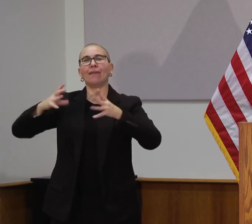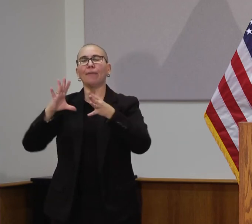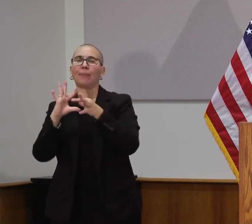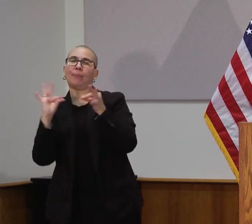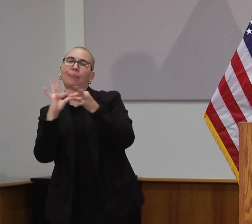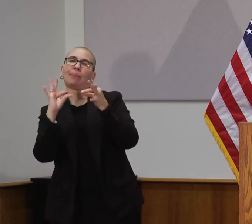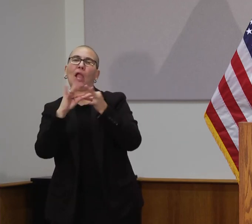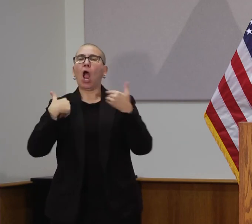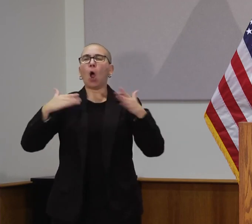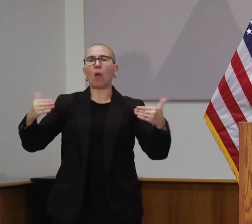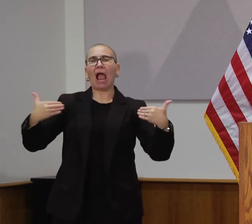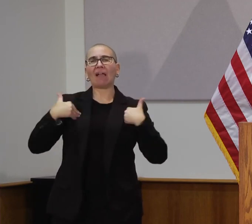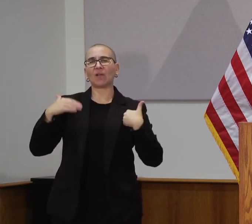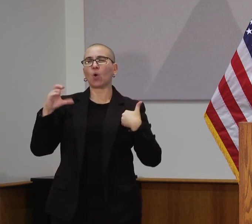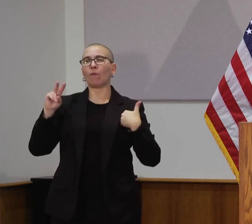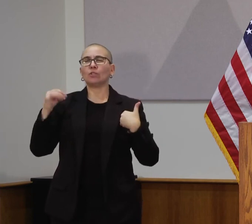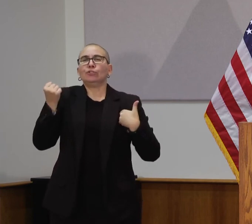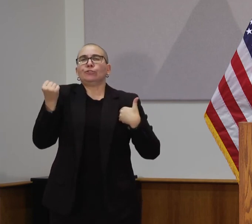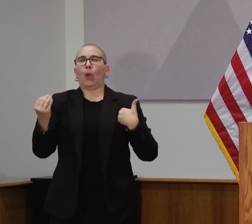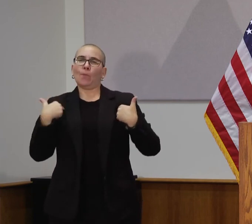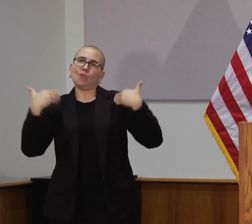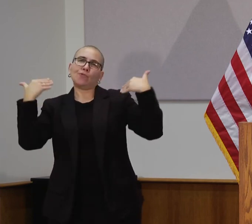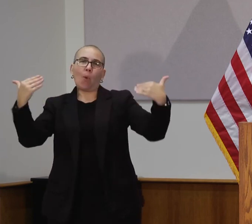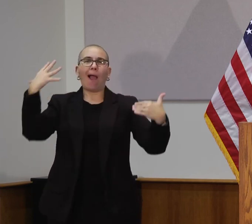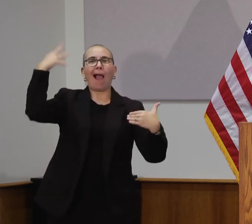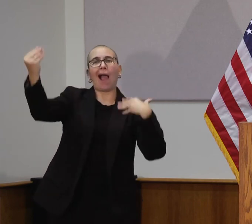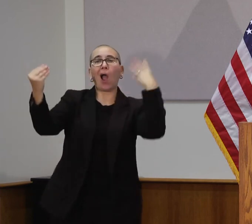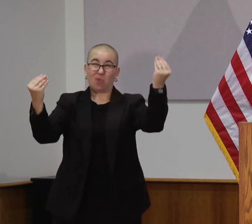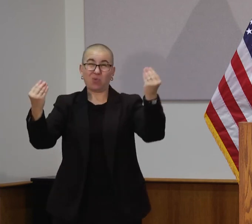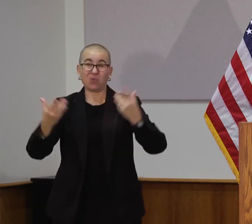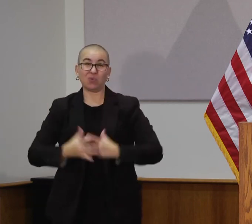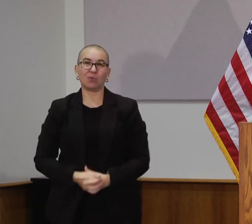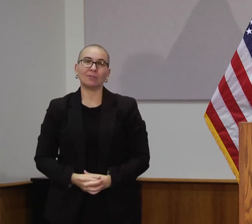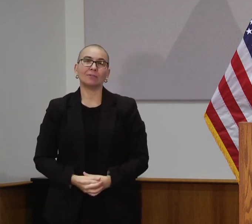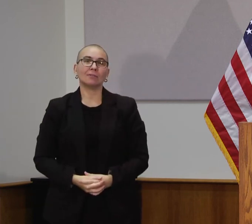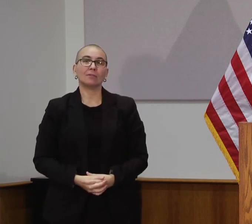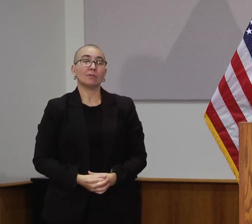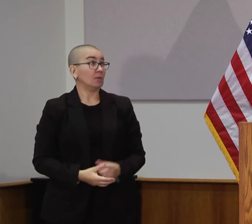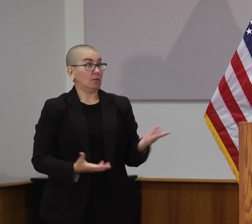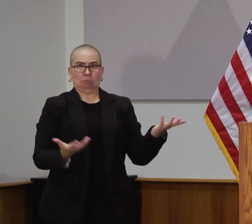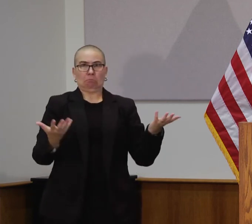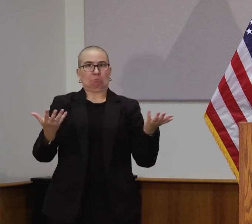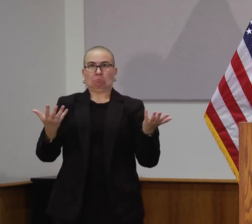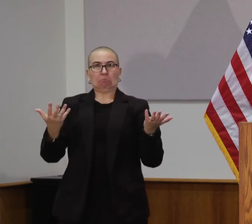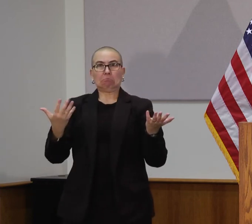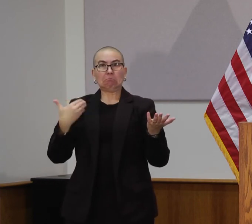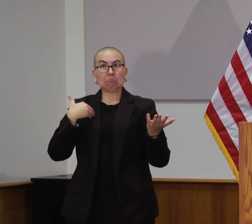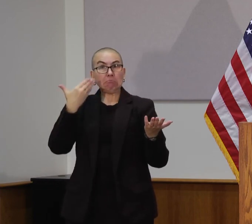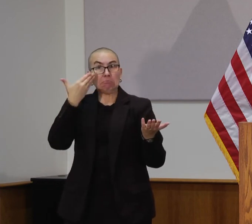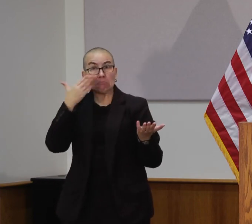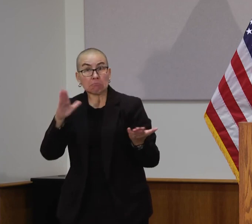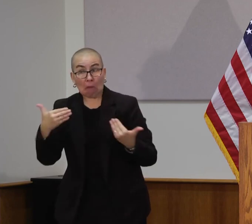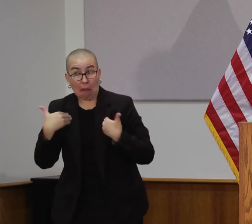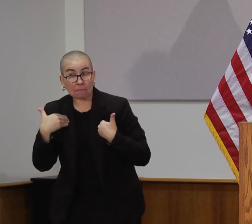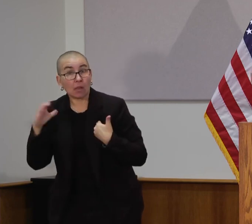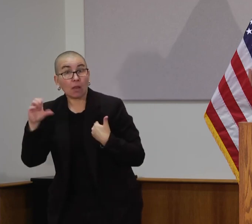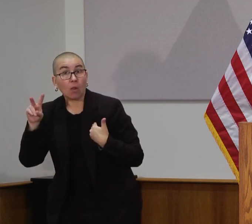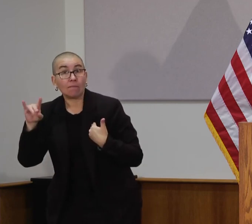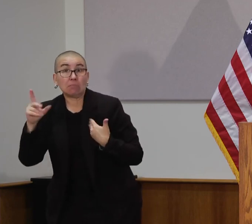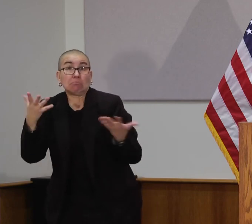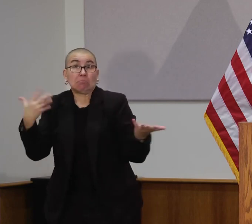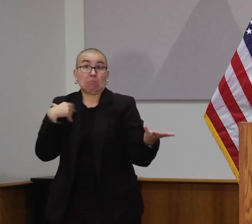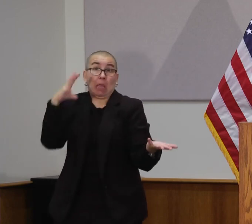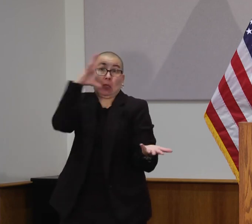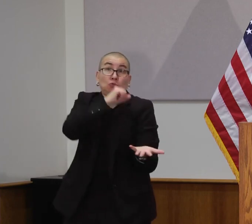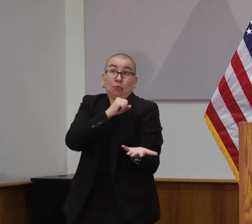let people know is we don't know that's the case. We don't know that reinfection is not possible. And folks who assume that